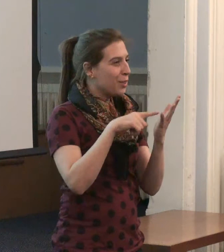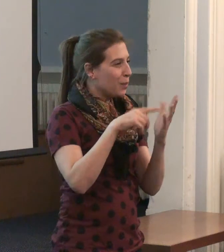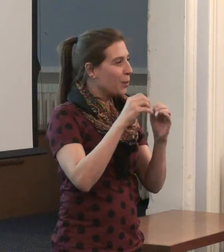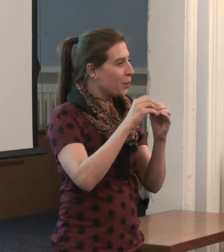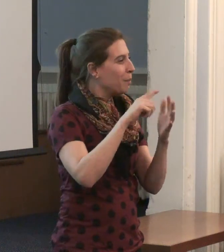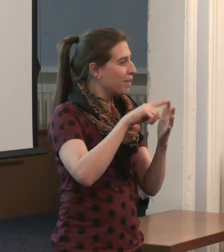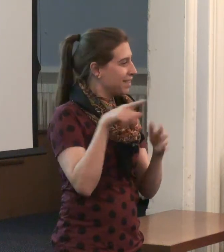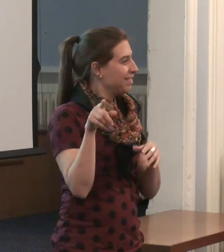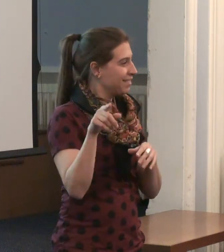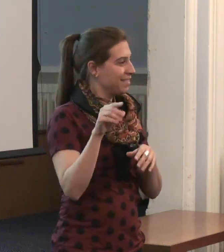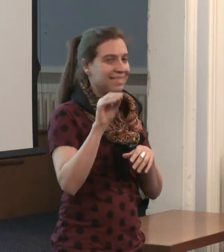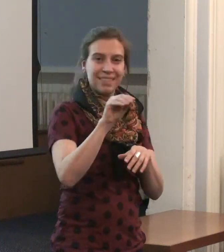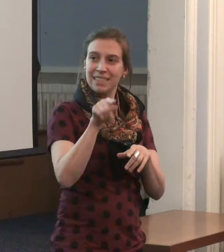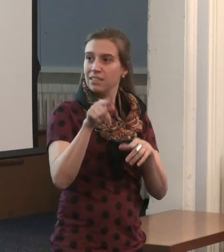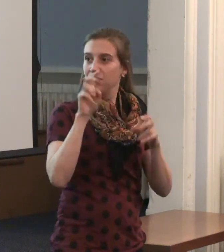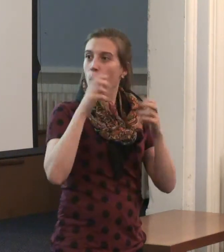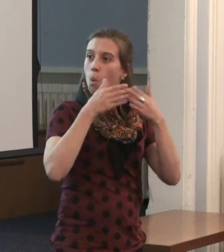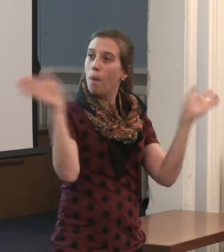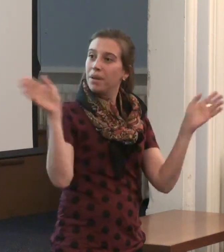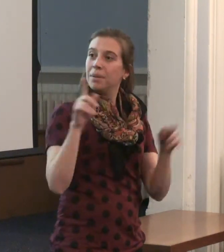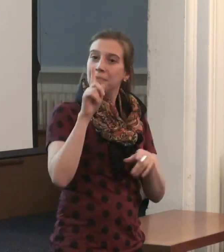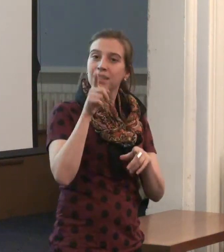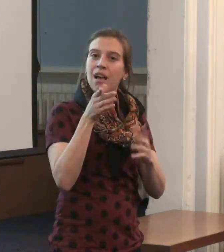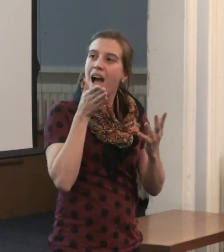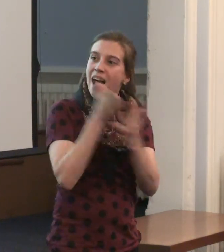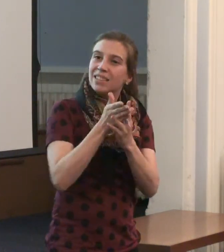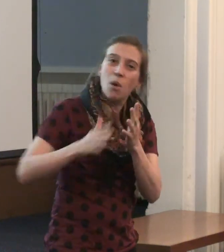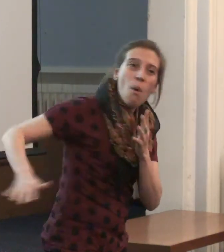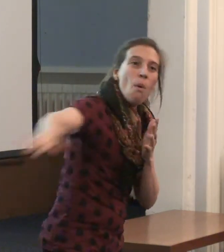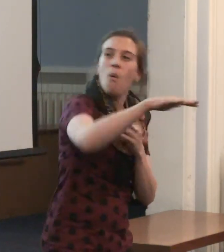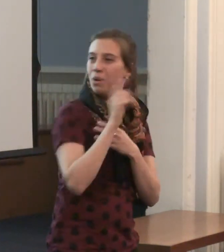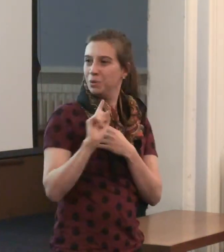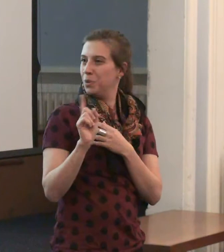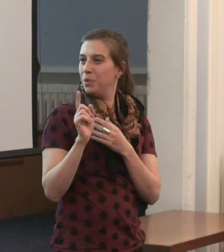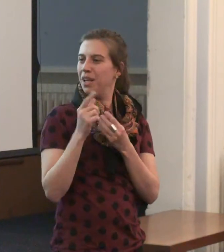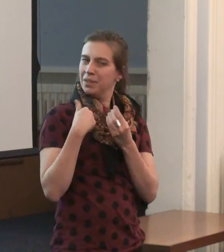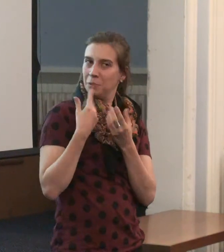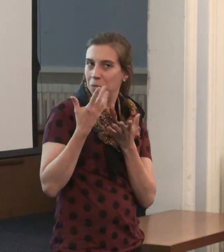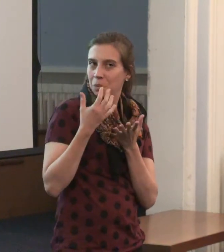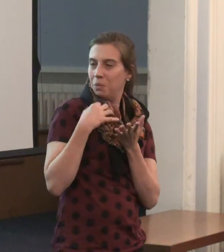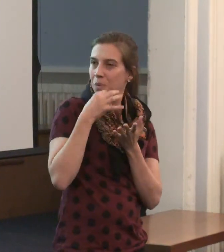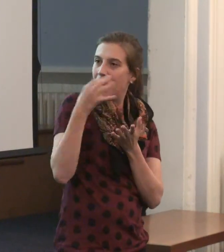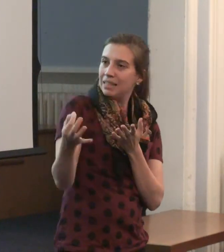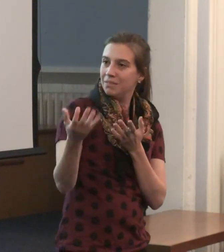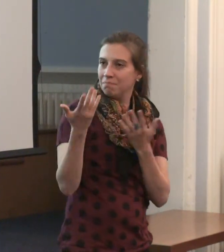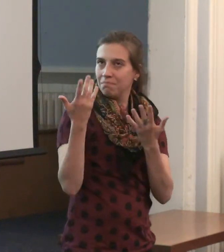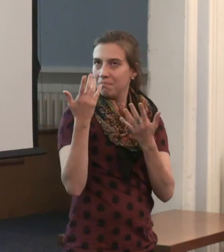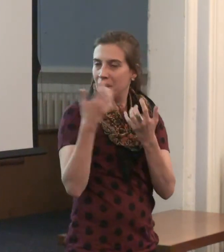stimuli, videos from YouTube, and these are openly available, but not necessarily accessible to everybody.